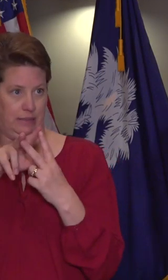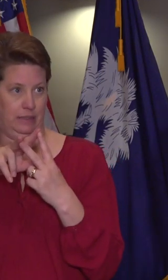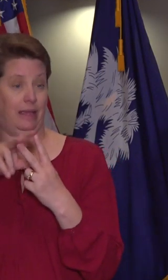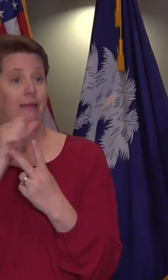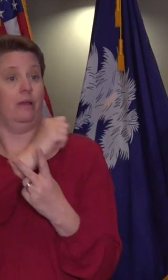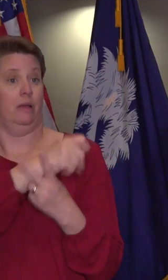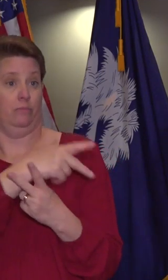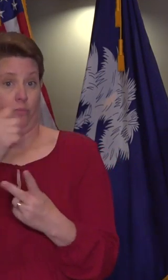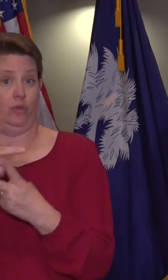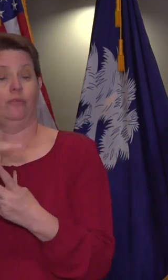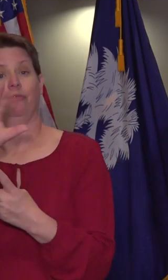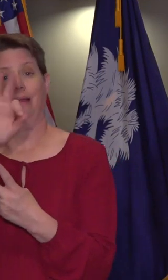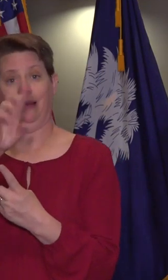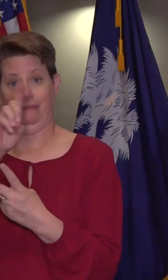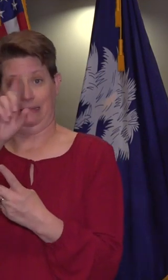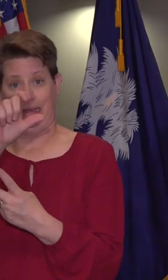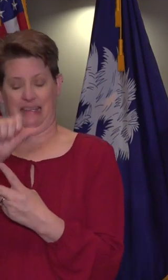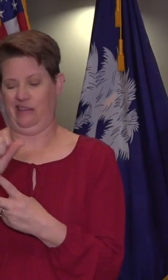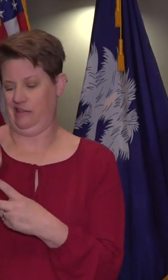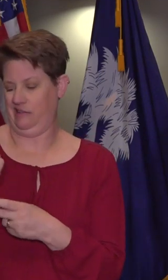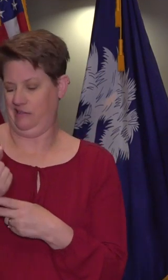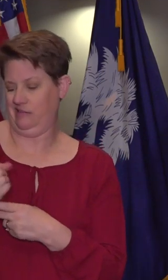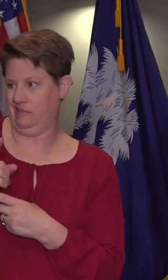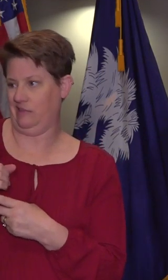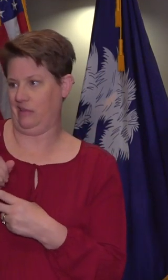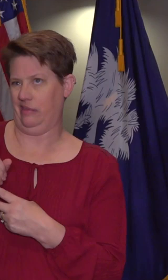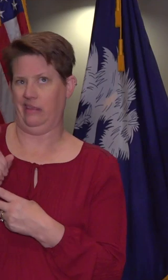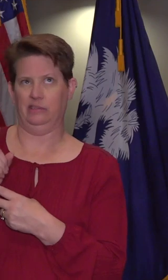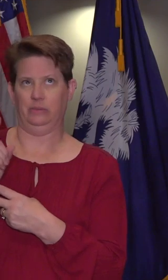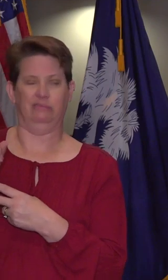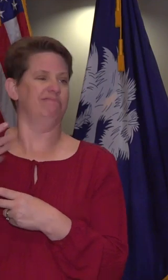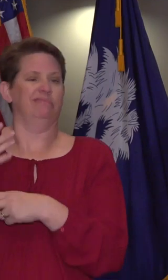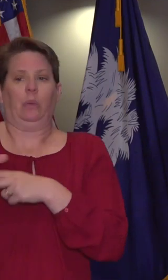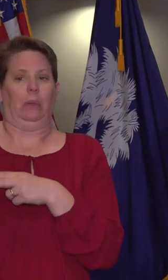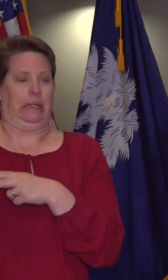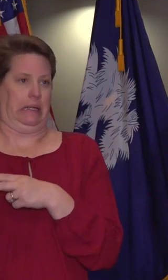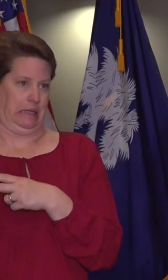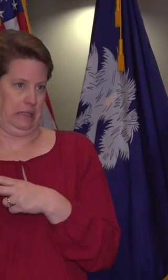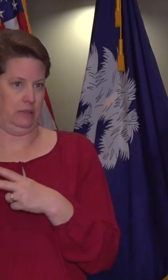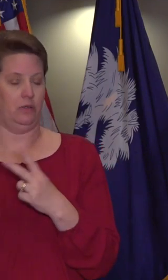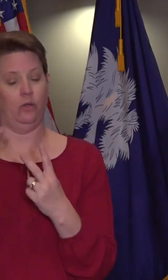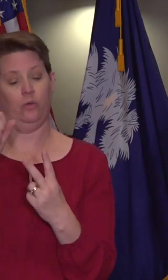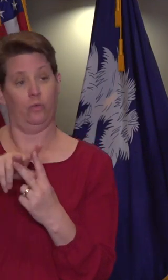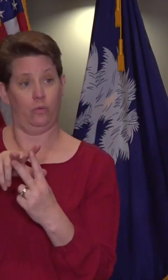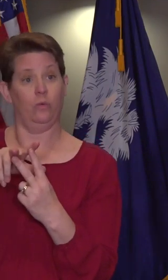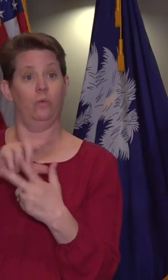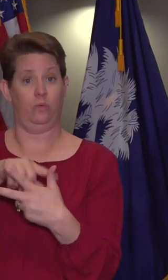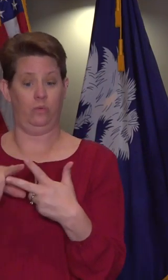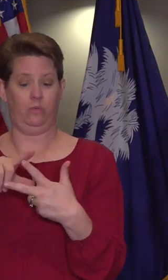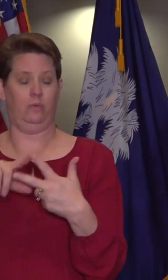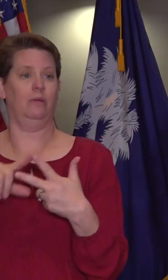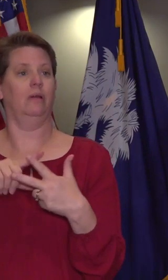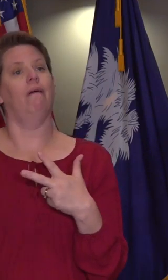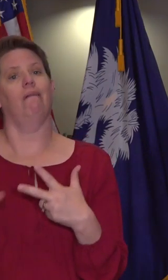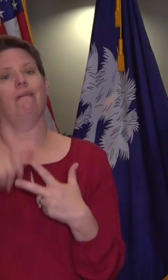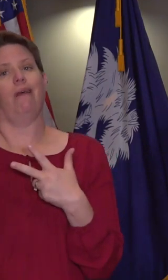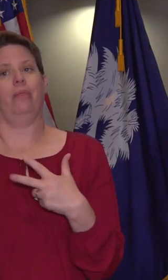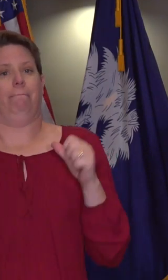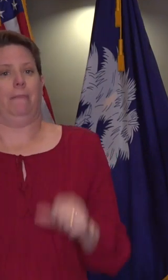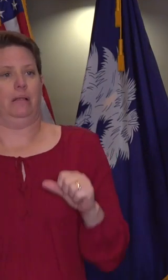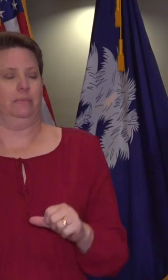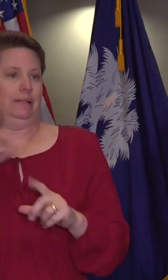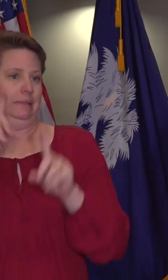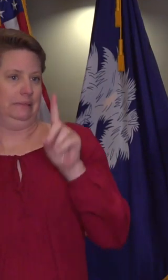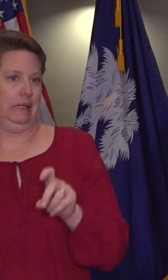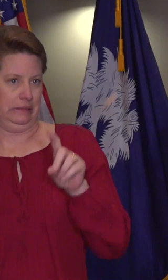FDA approval late last week or in the weekend. So that provides another means for testing within